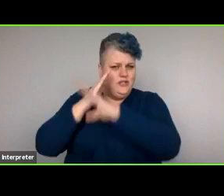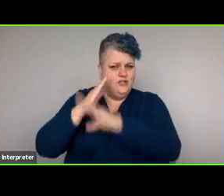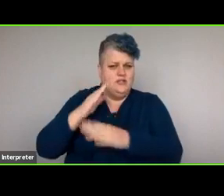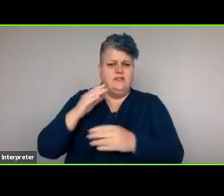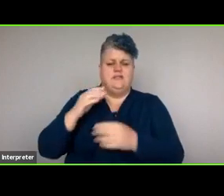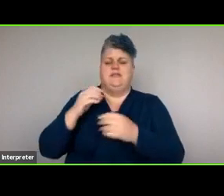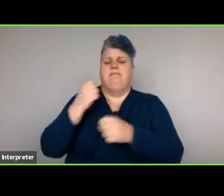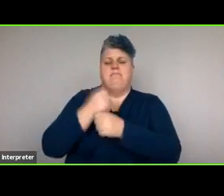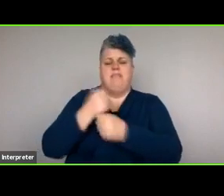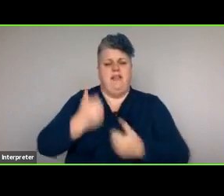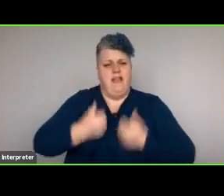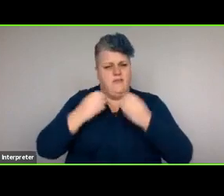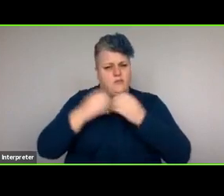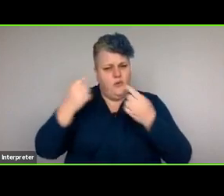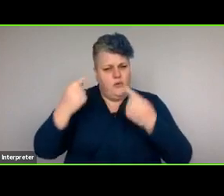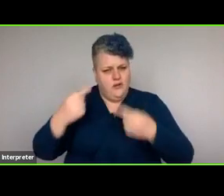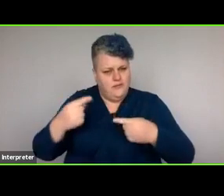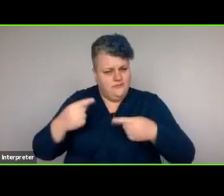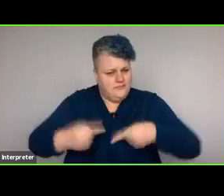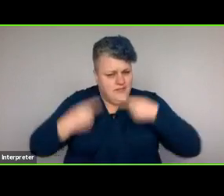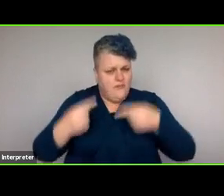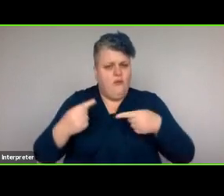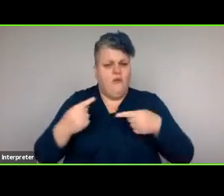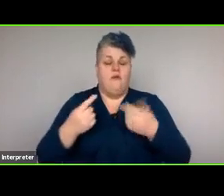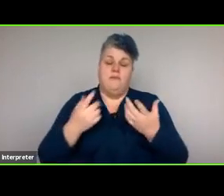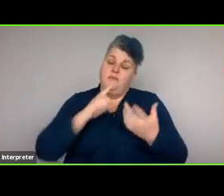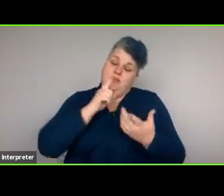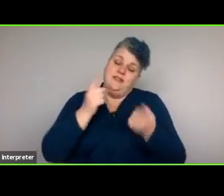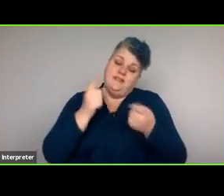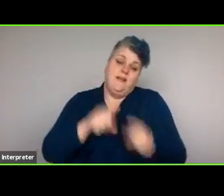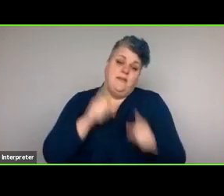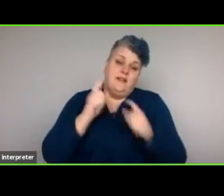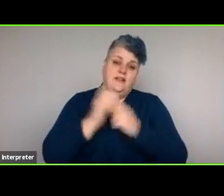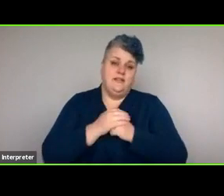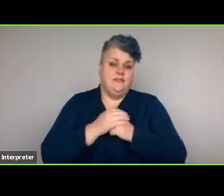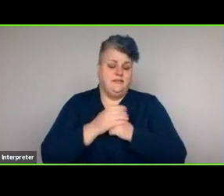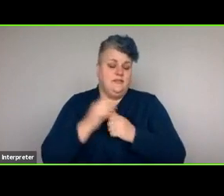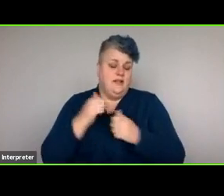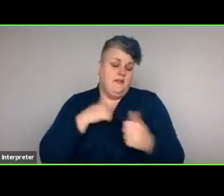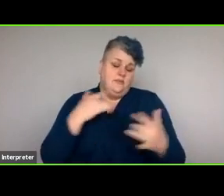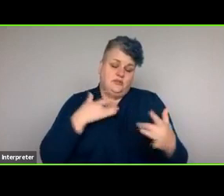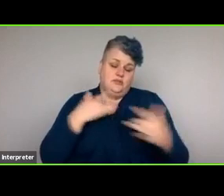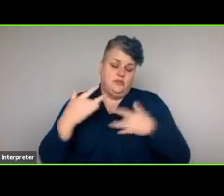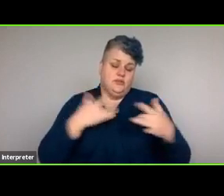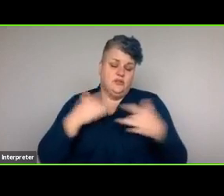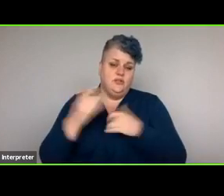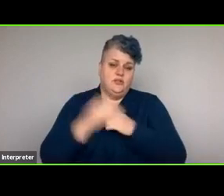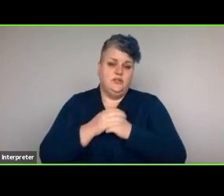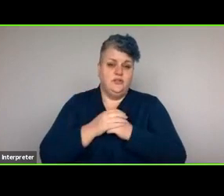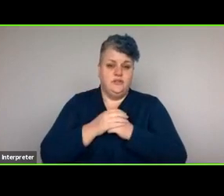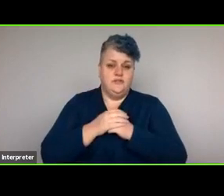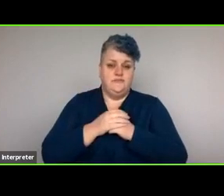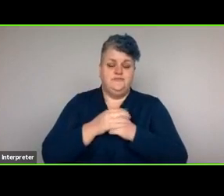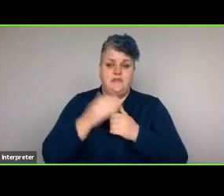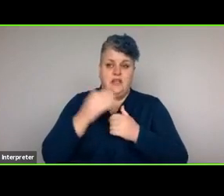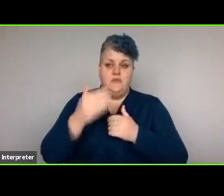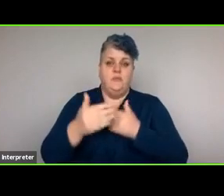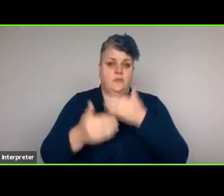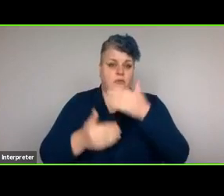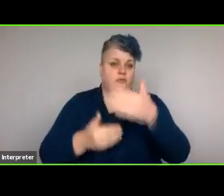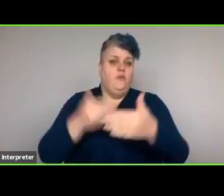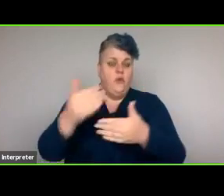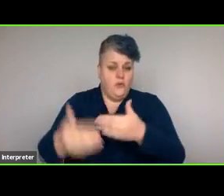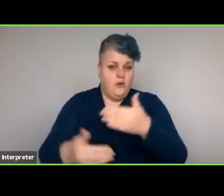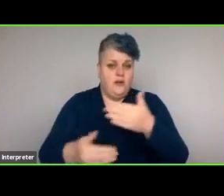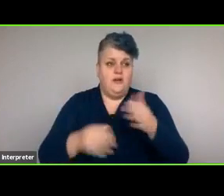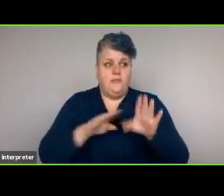But the reality is that it is happening. And I'm a little bit concerned that, as we move forward, when places